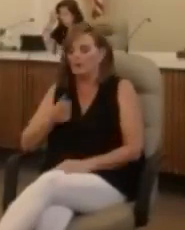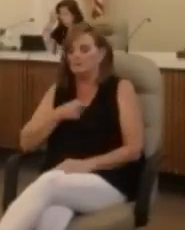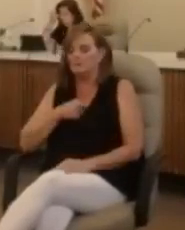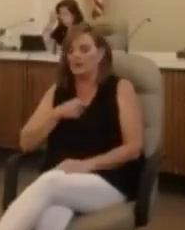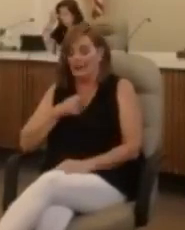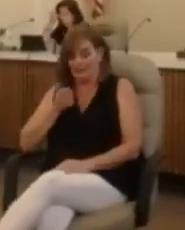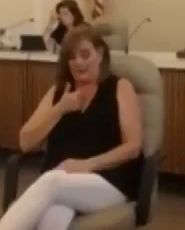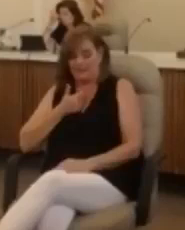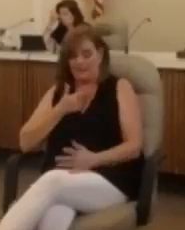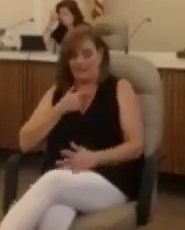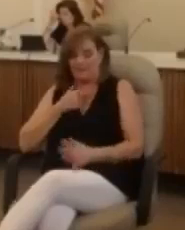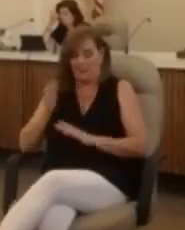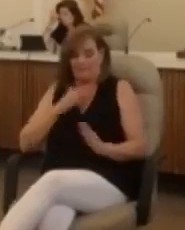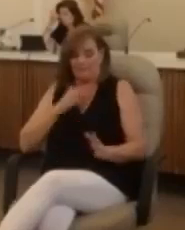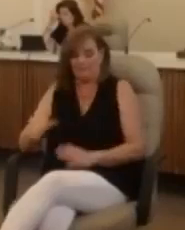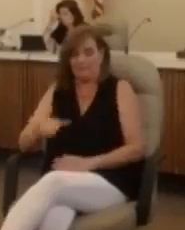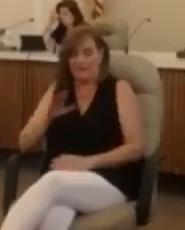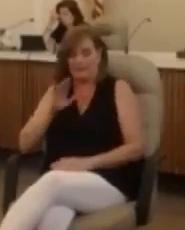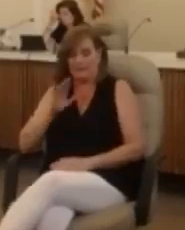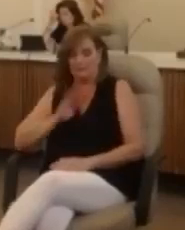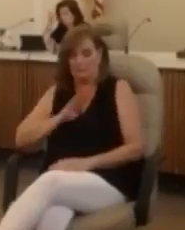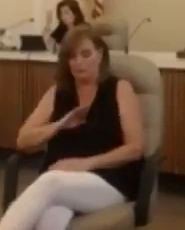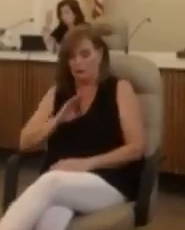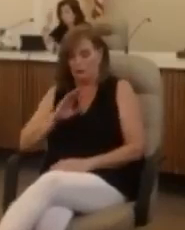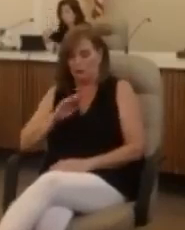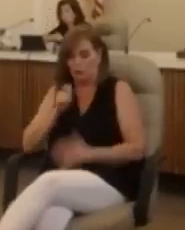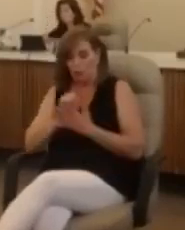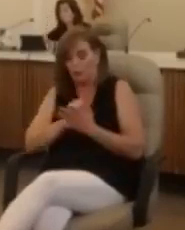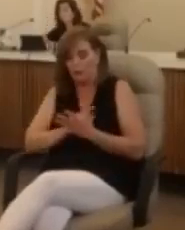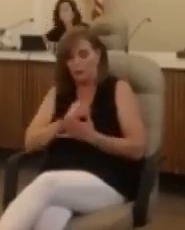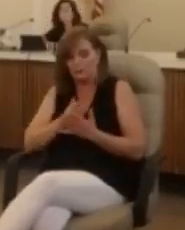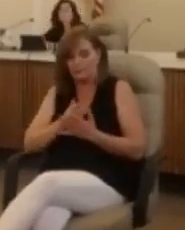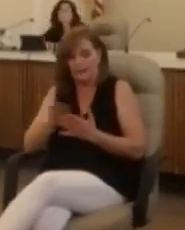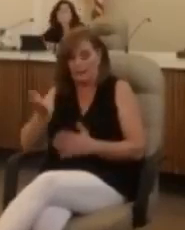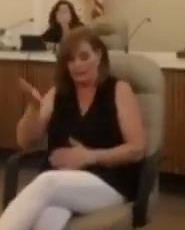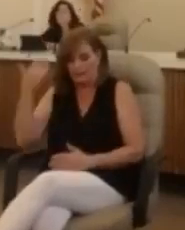attorney made note before, when the